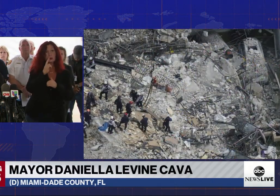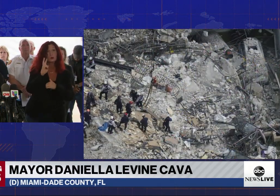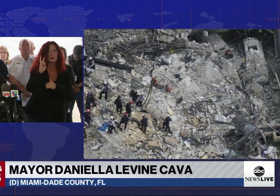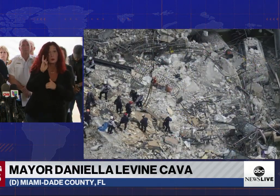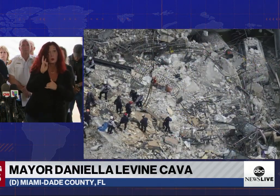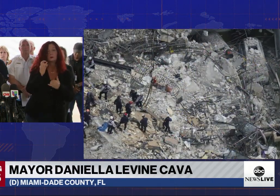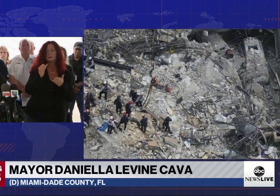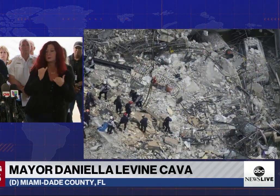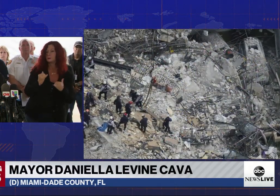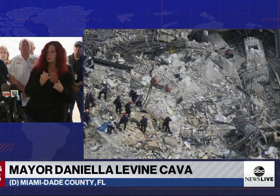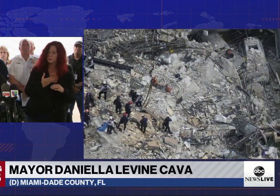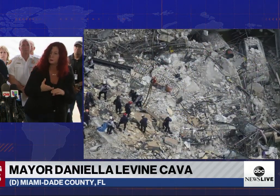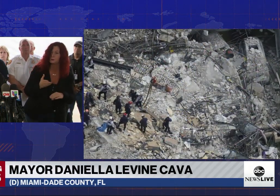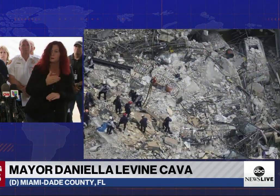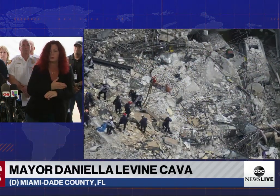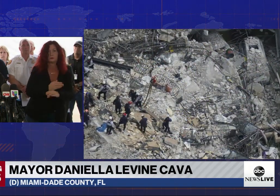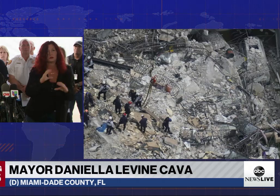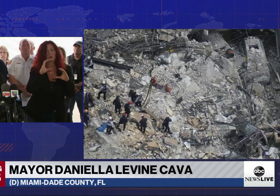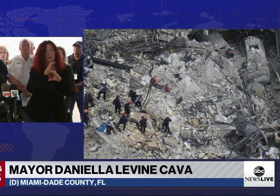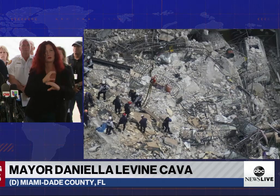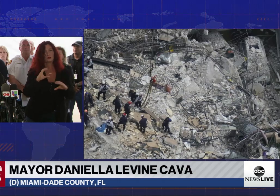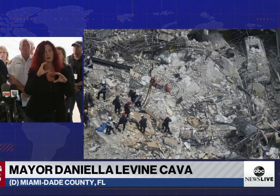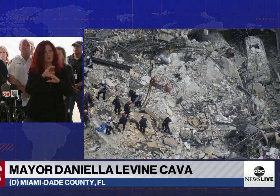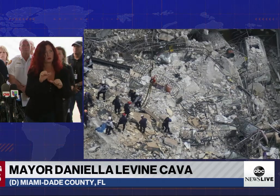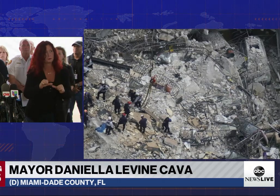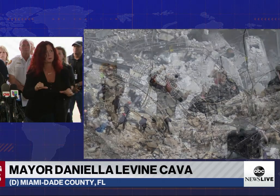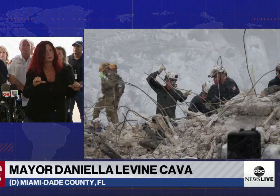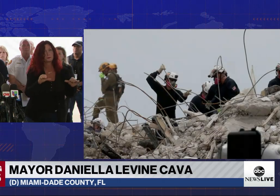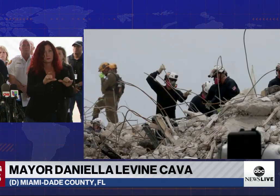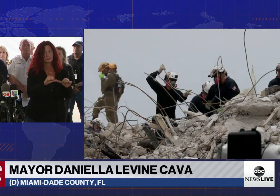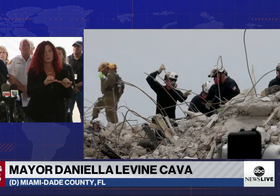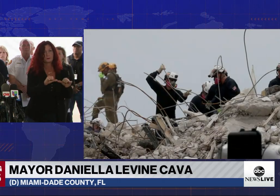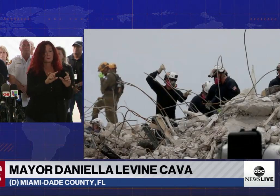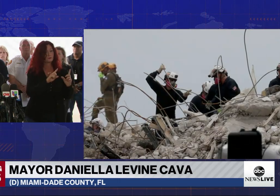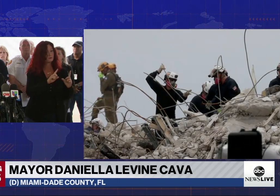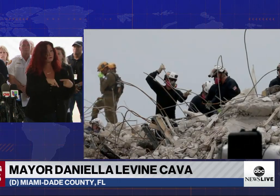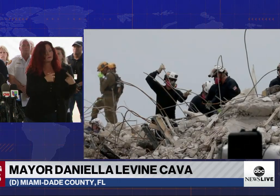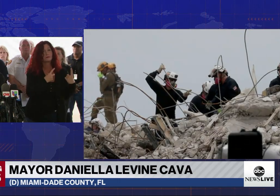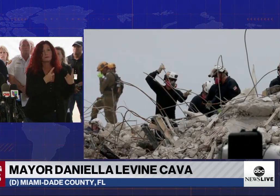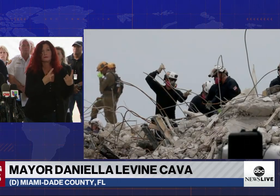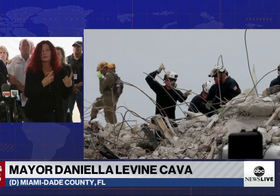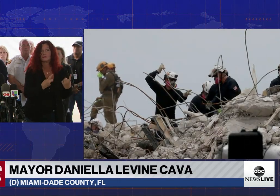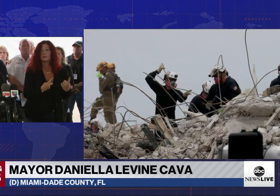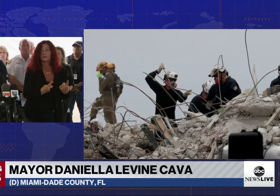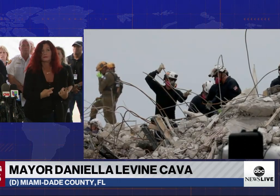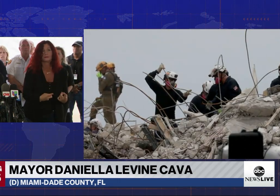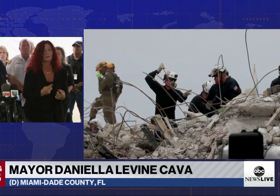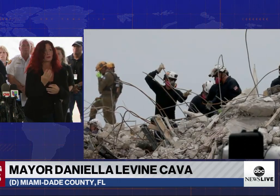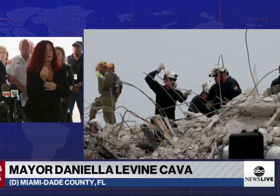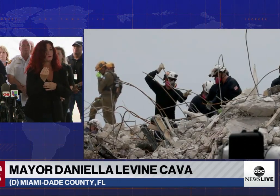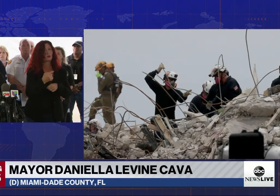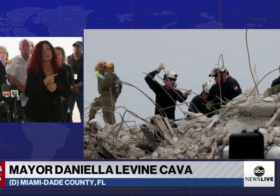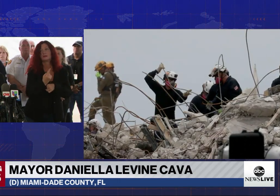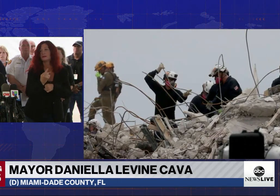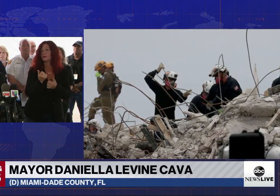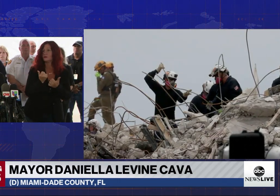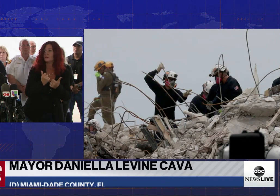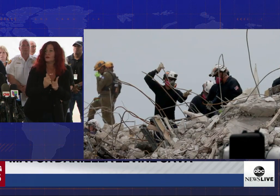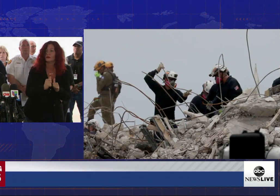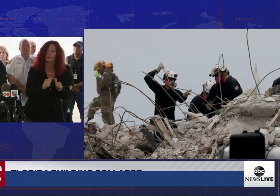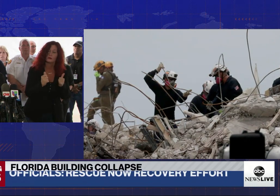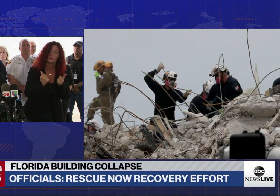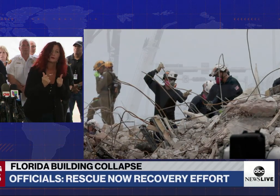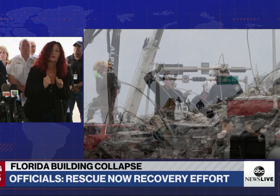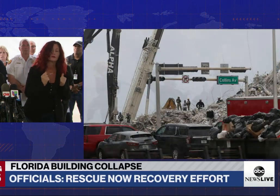possible, everything humanly possible, and to explore every single portion of the collapse grid in search